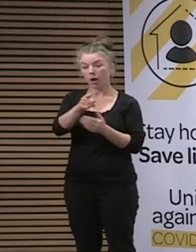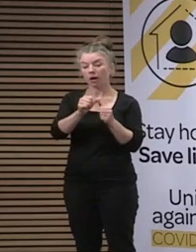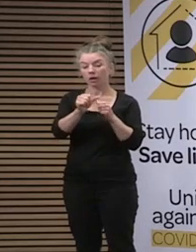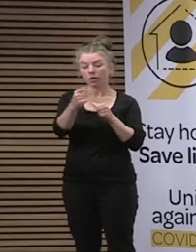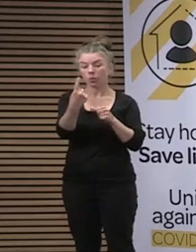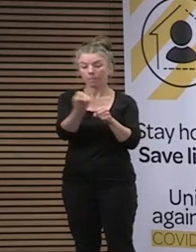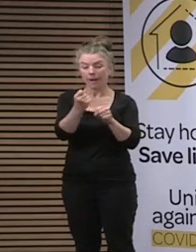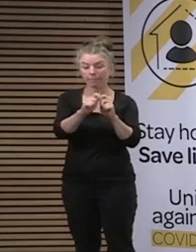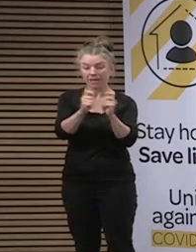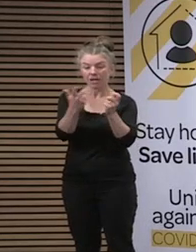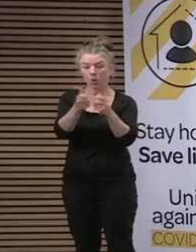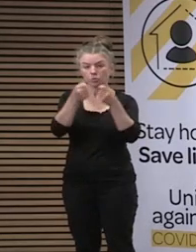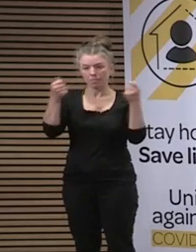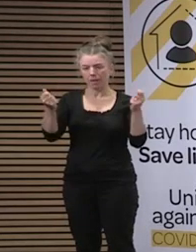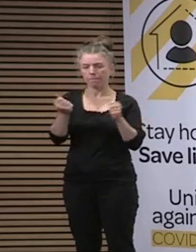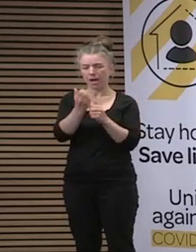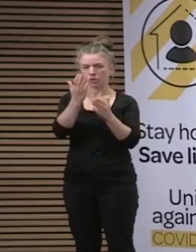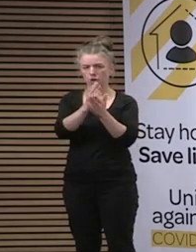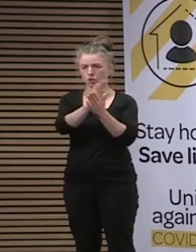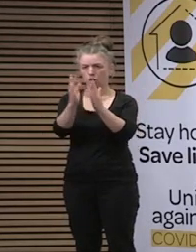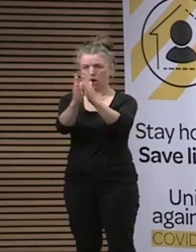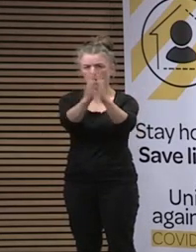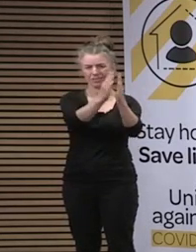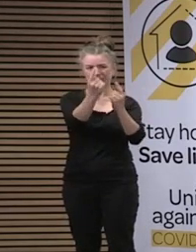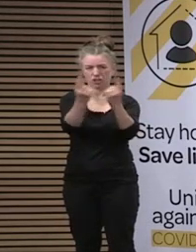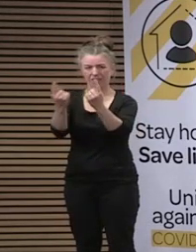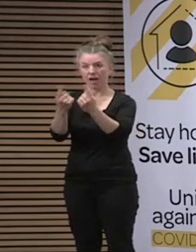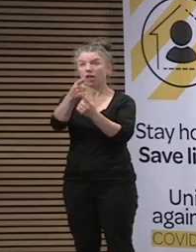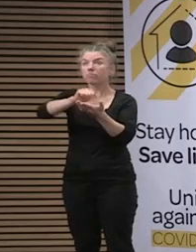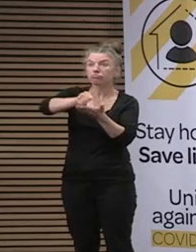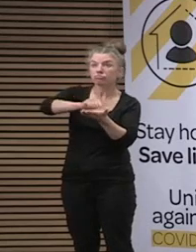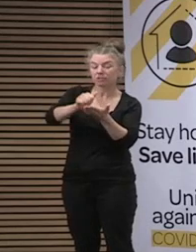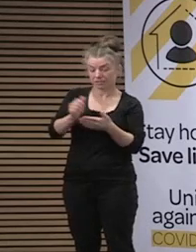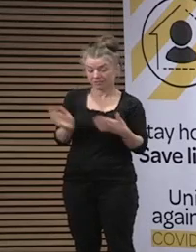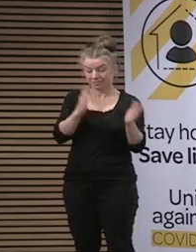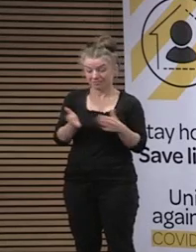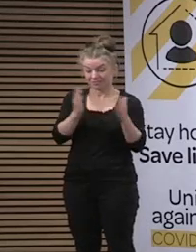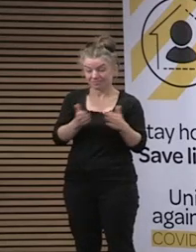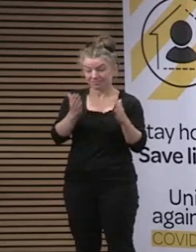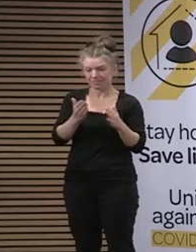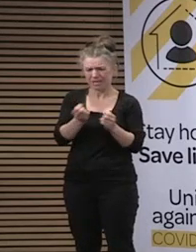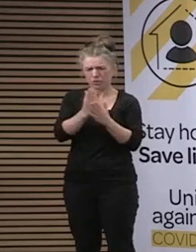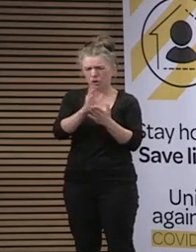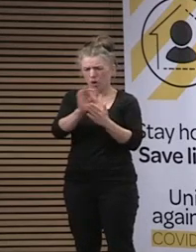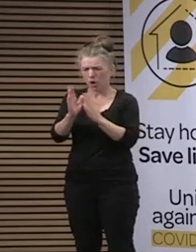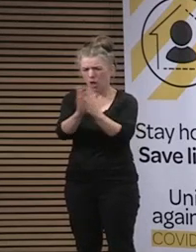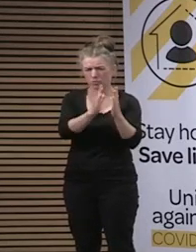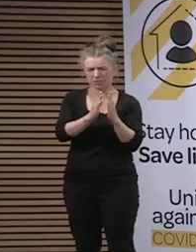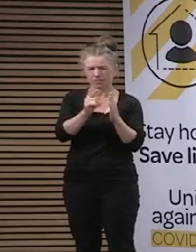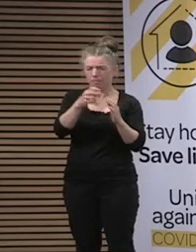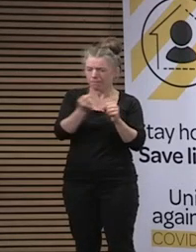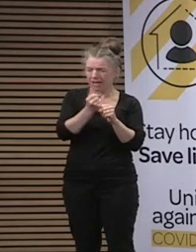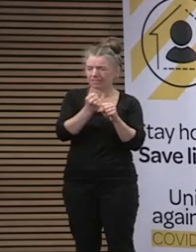measures around close contacts used within the printing element. If they can satisfy all of those tests, then there might be